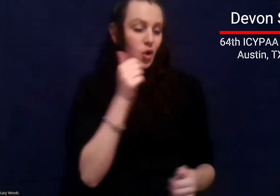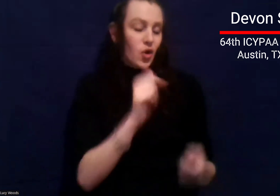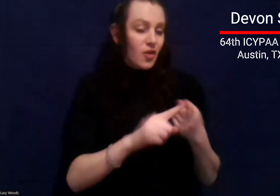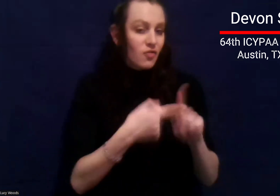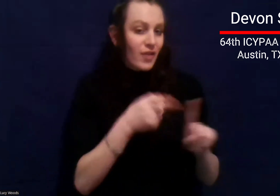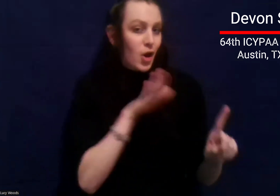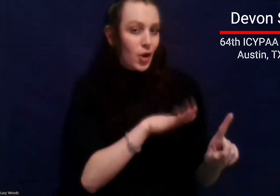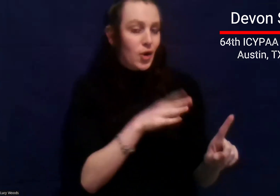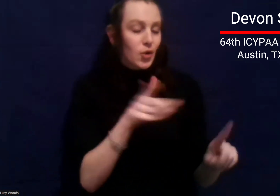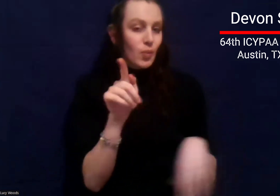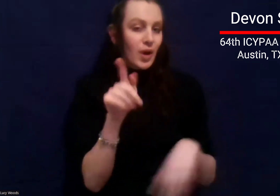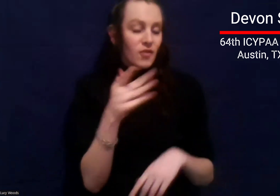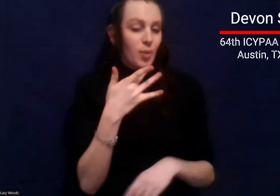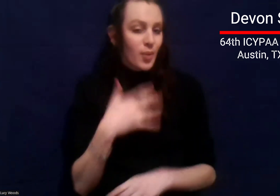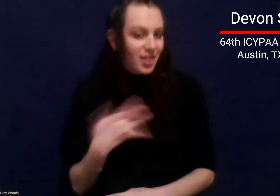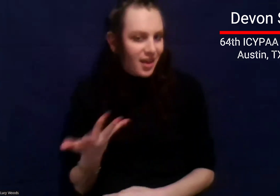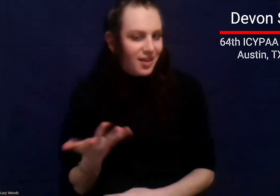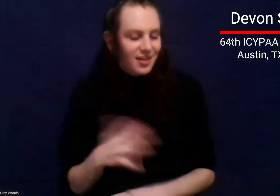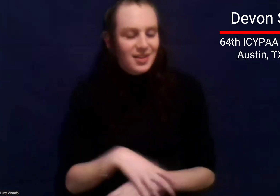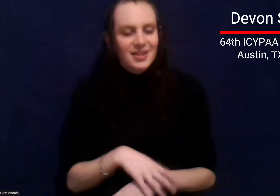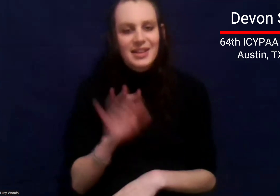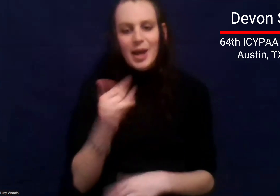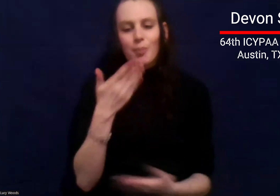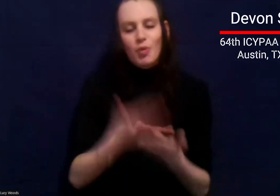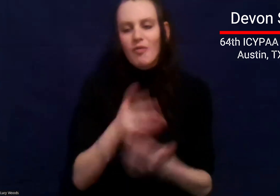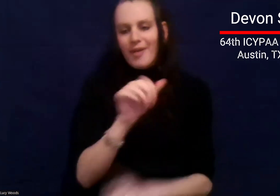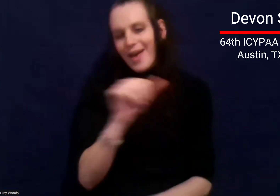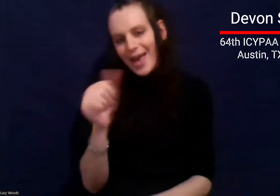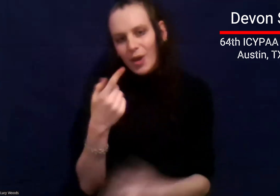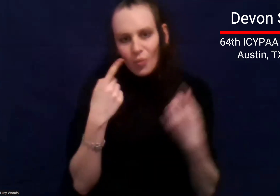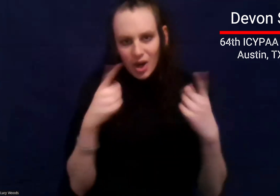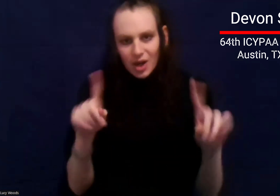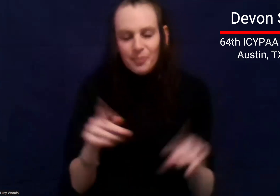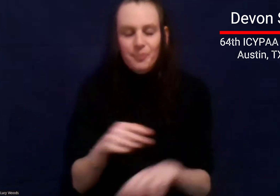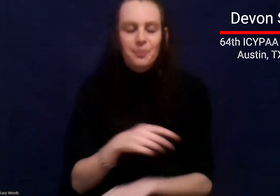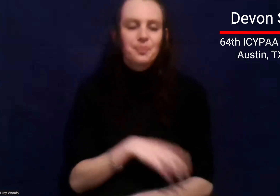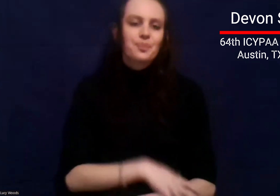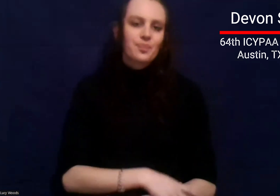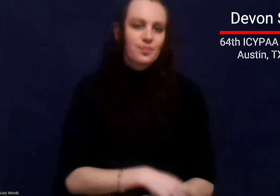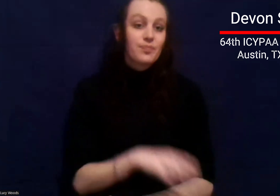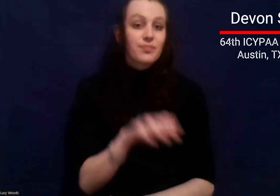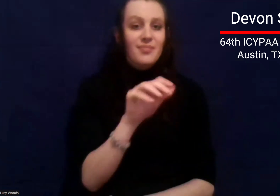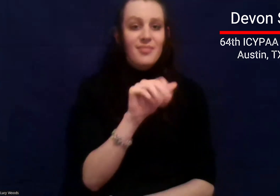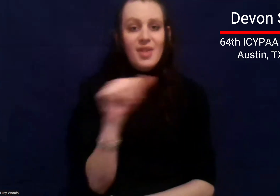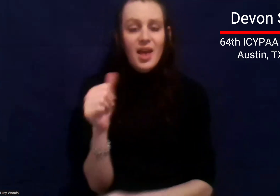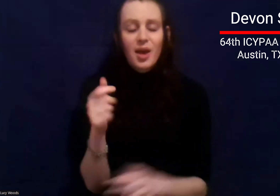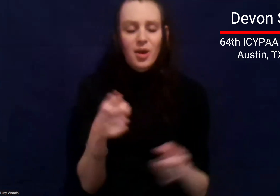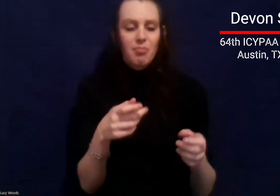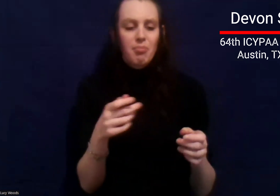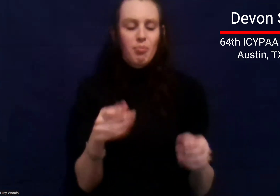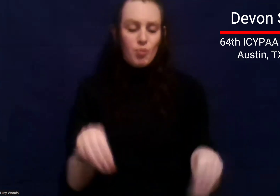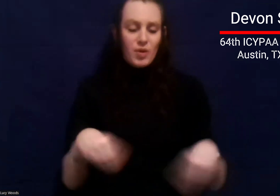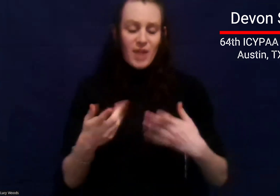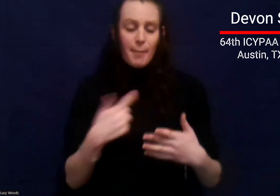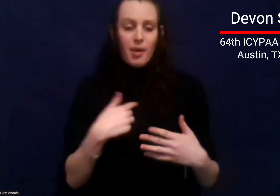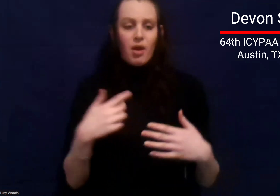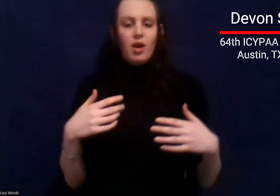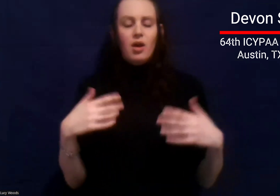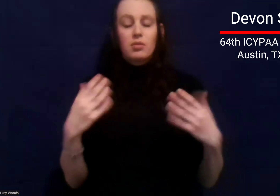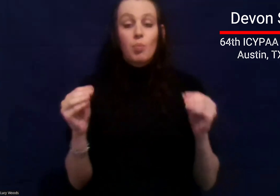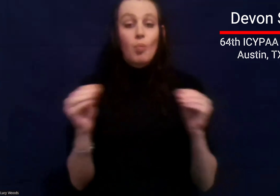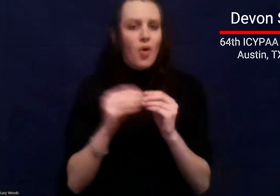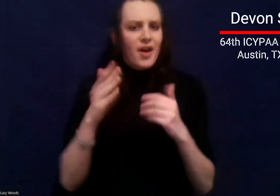is. But Alcoholics Anonymous has given me so much more than the ability not to drink, because I'm a